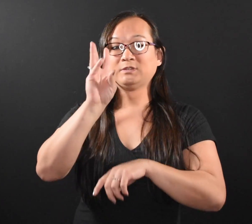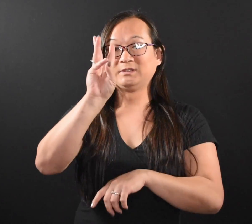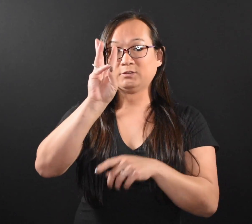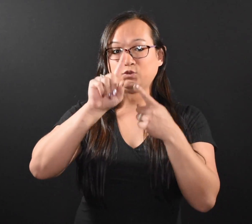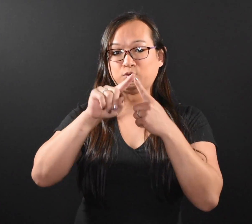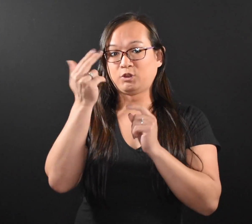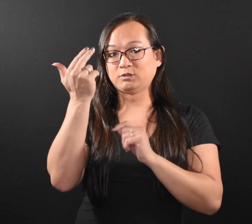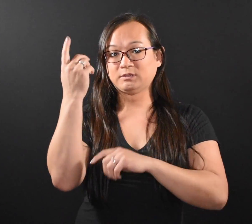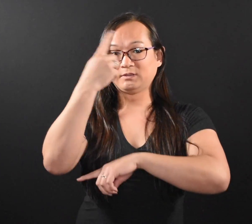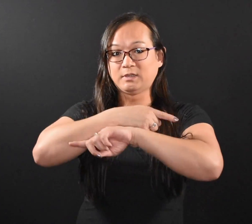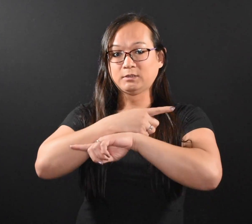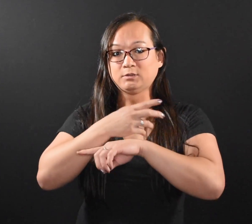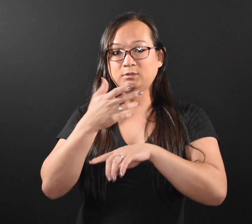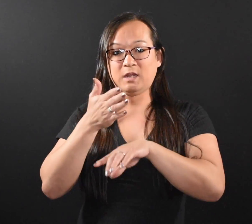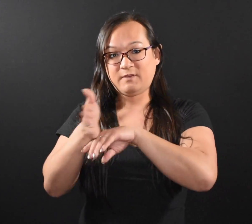13 days after vaccination.